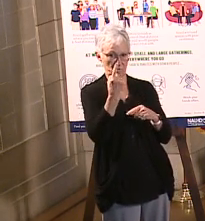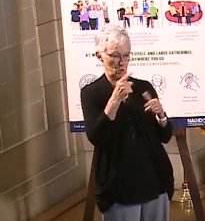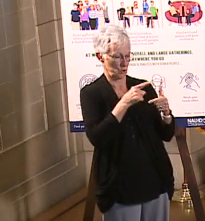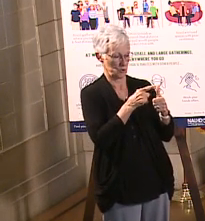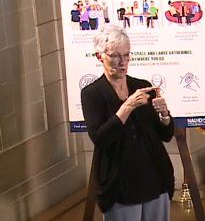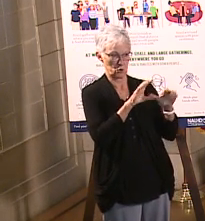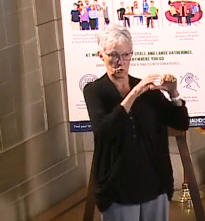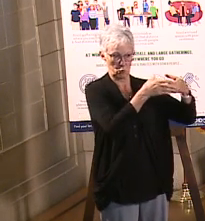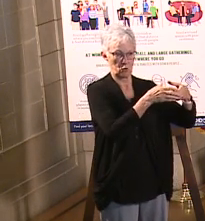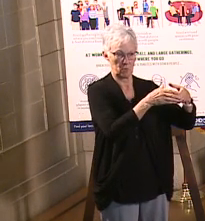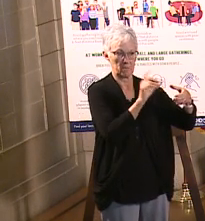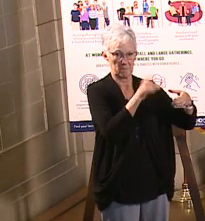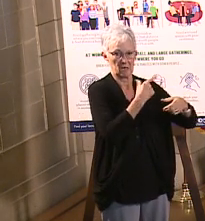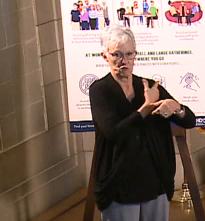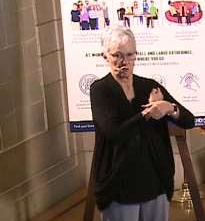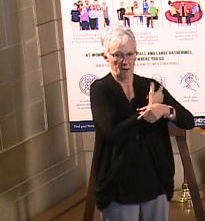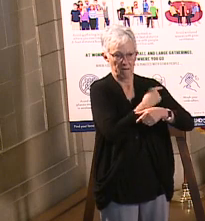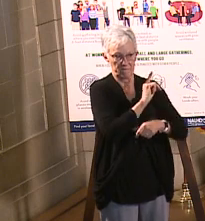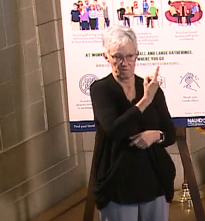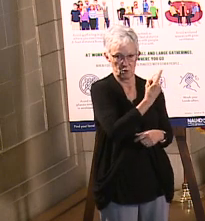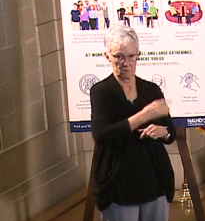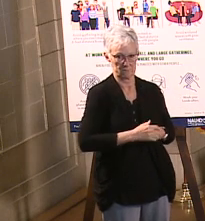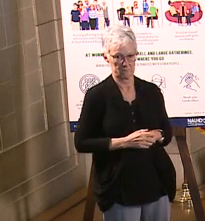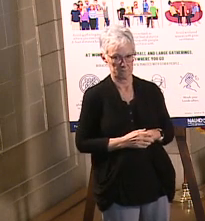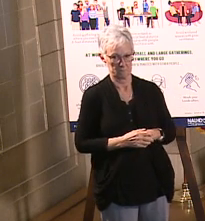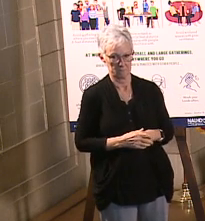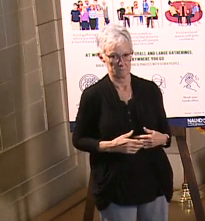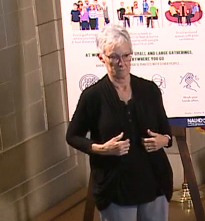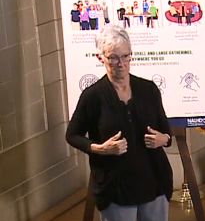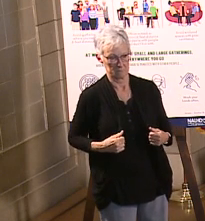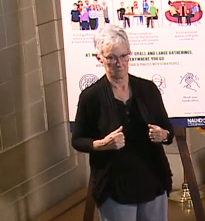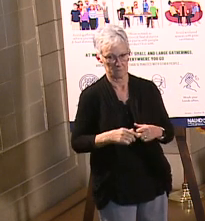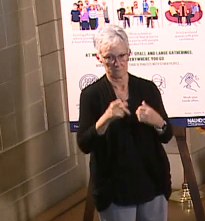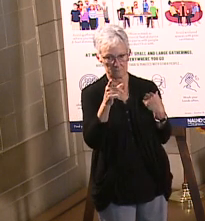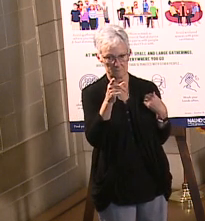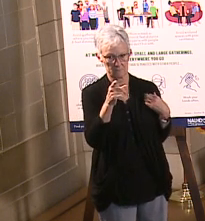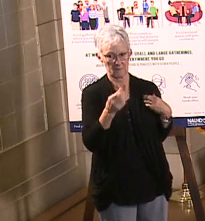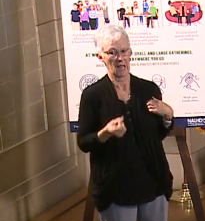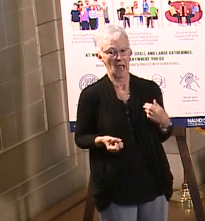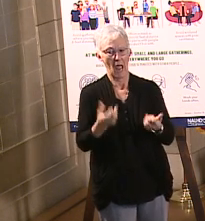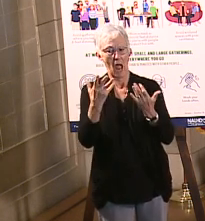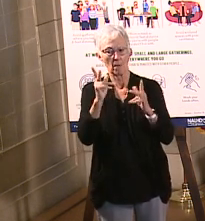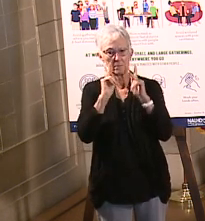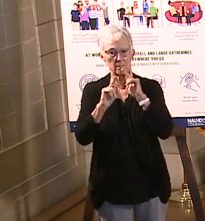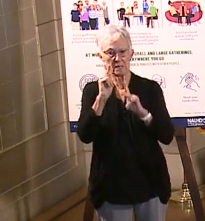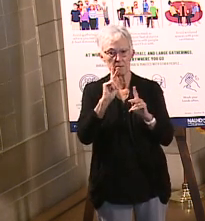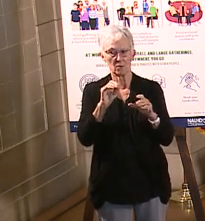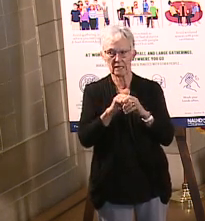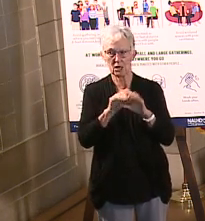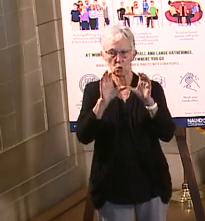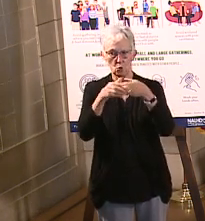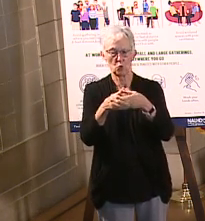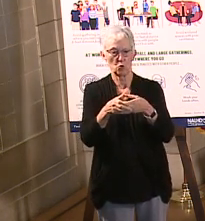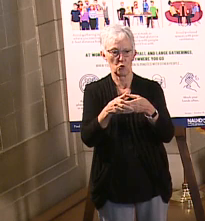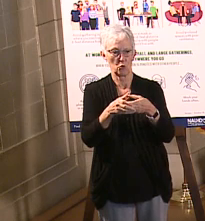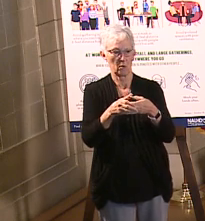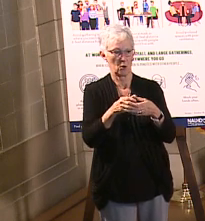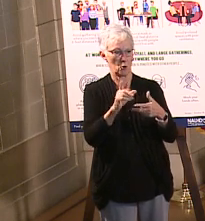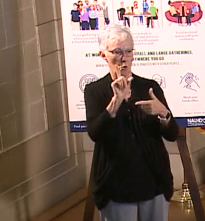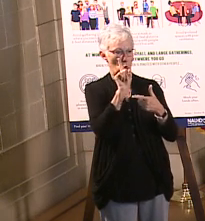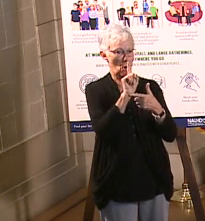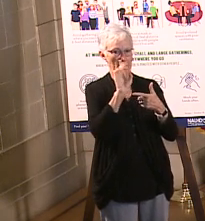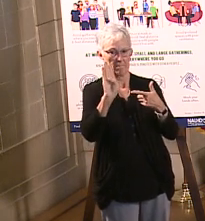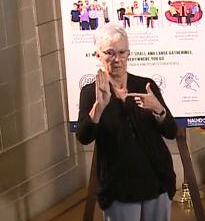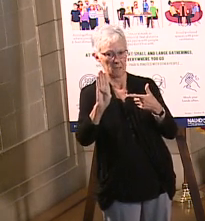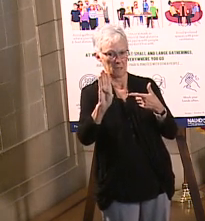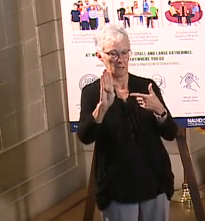And do you know how many people are in the phase 1B? And the question is, do we know how many people are in phase 1B? And I do not know off the top of my head. We